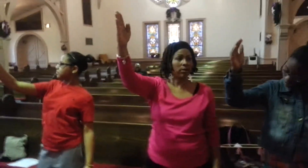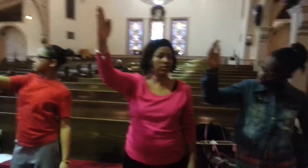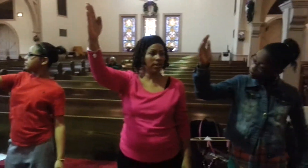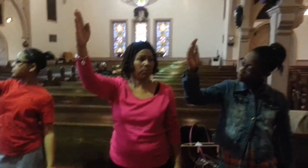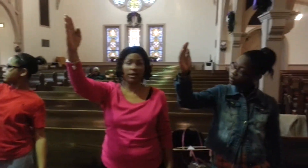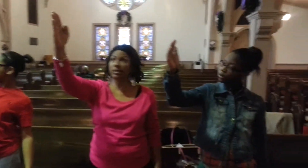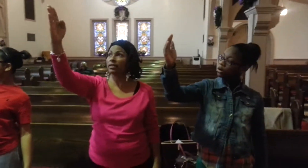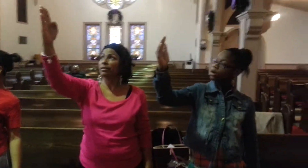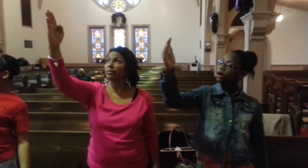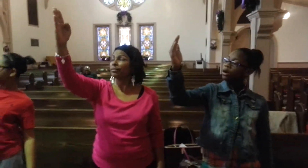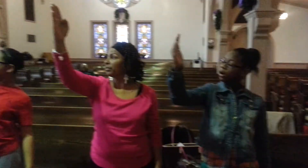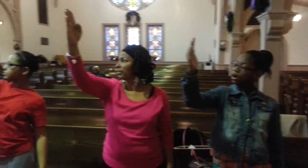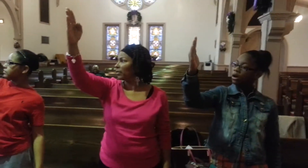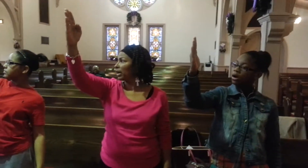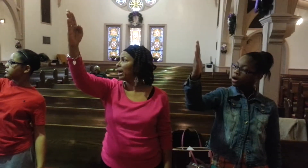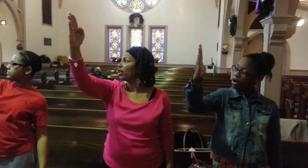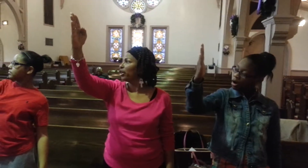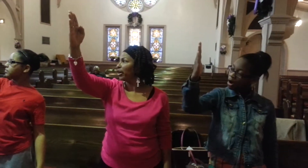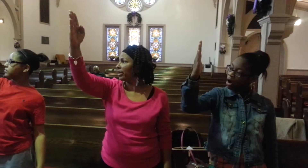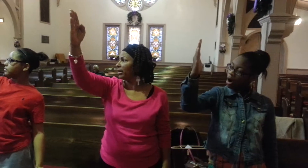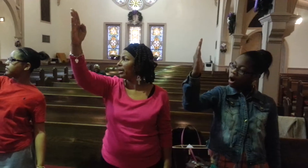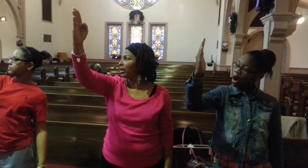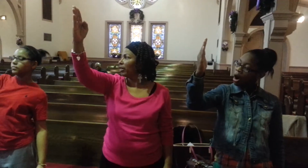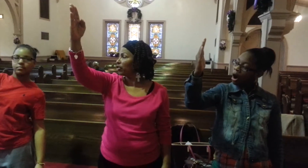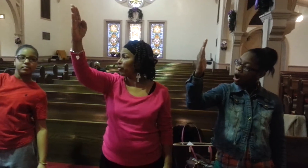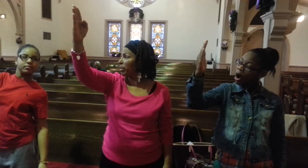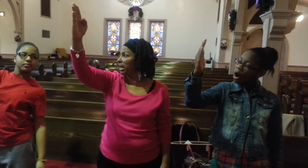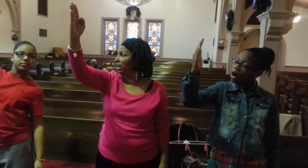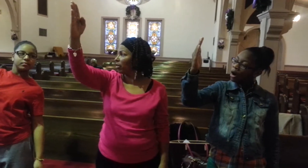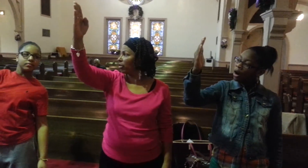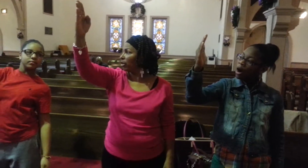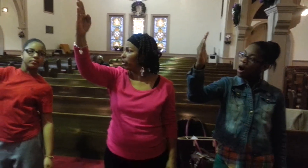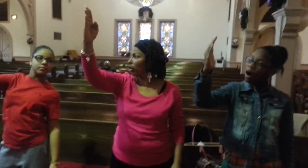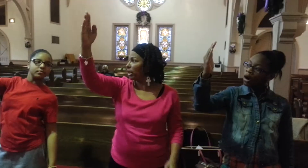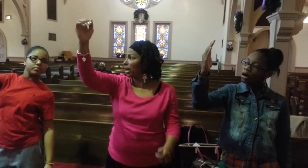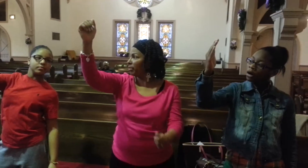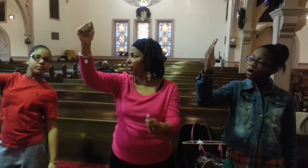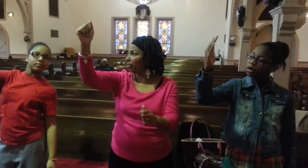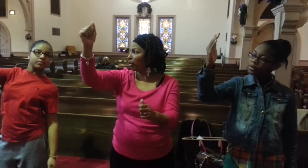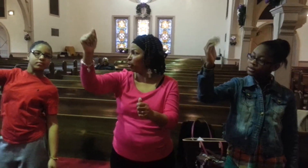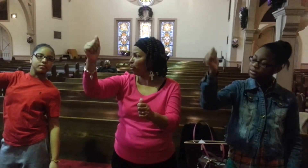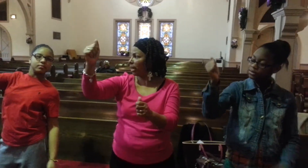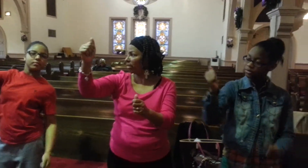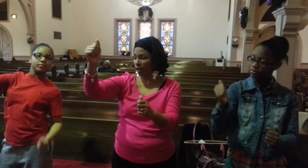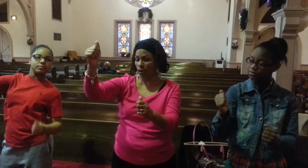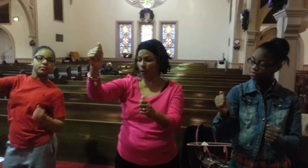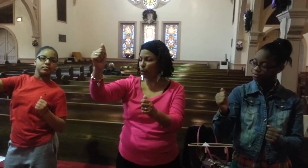the same place. Okay? Good. So from here, you're going to come, bring your width. Look where your width